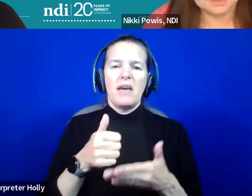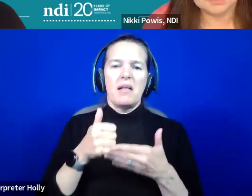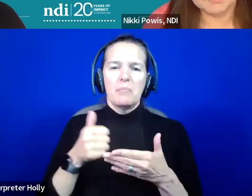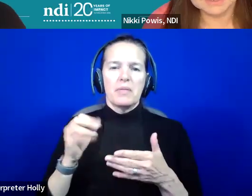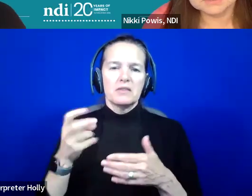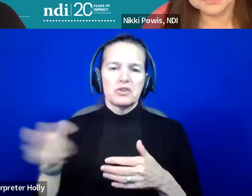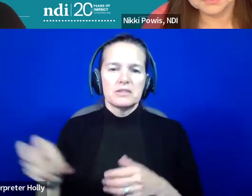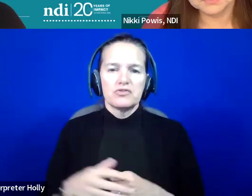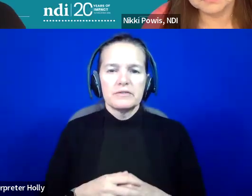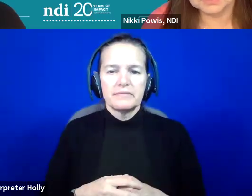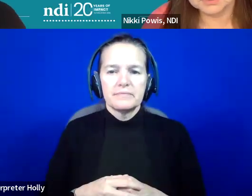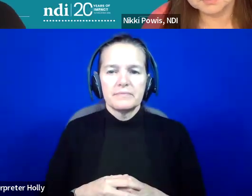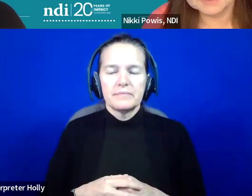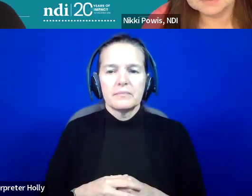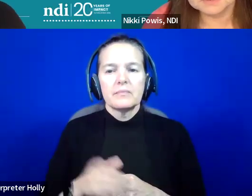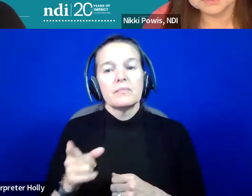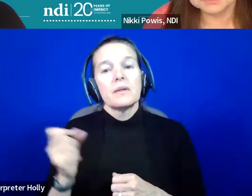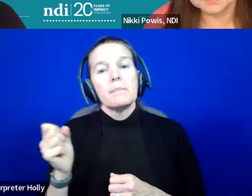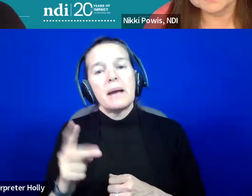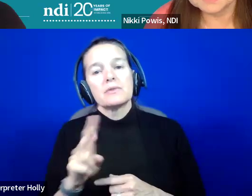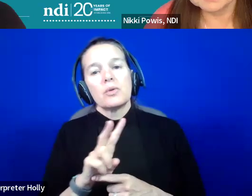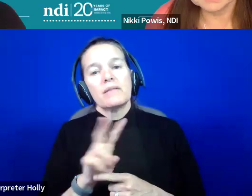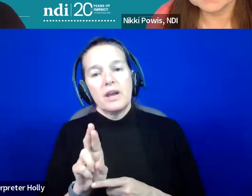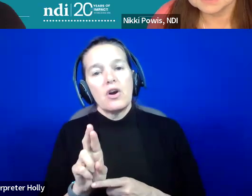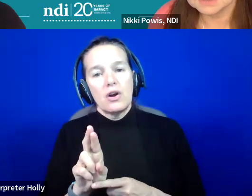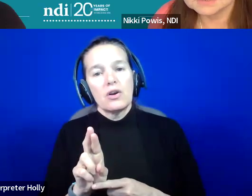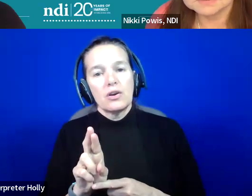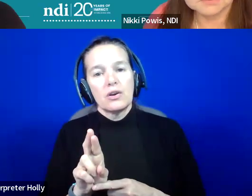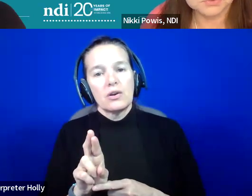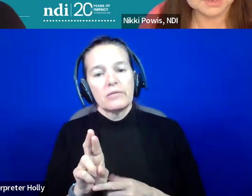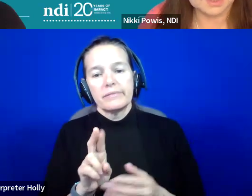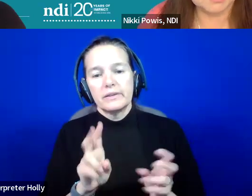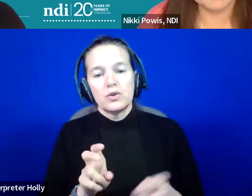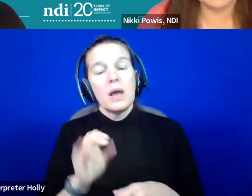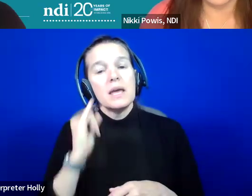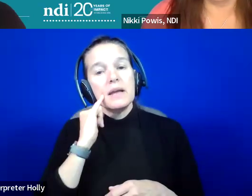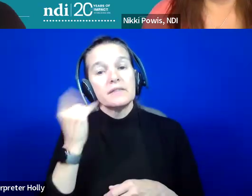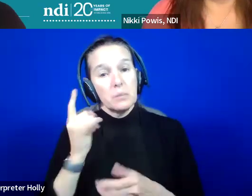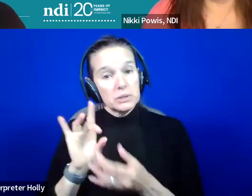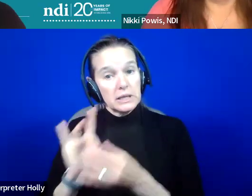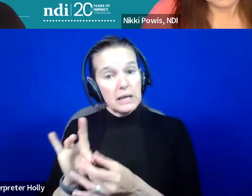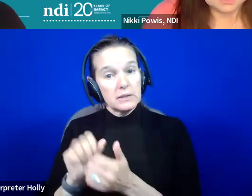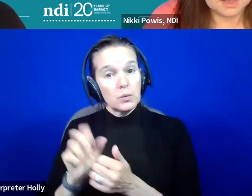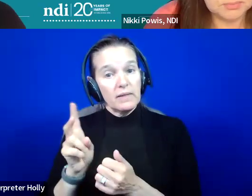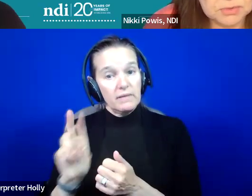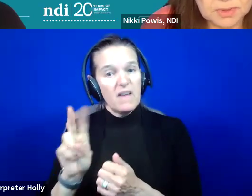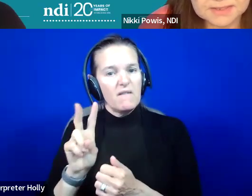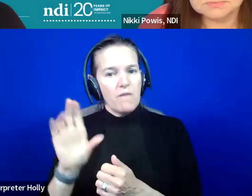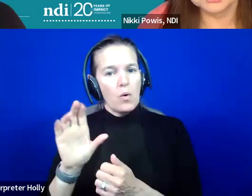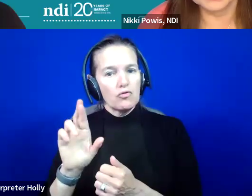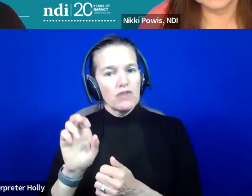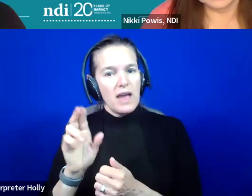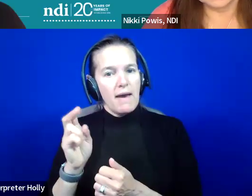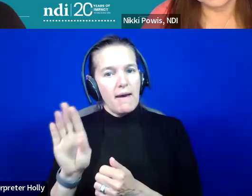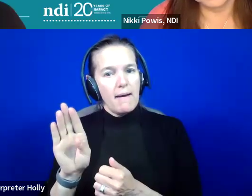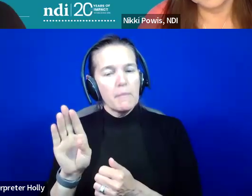Thanks. And back to sort of the VR piece of it too. If somebody is connected to Voc Rehab, oftentimes they will help you get